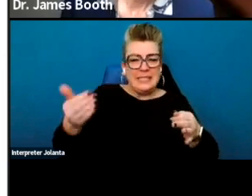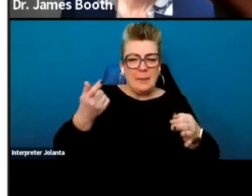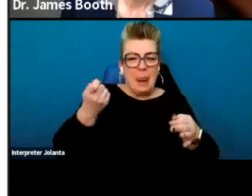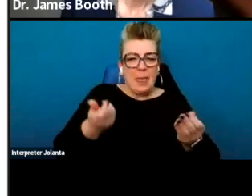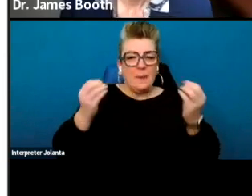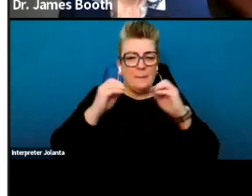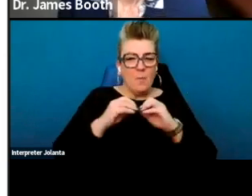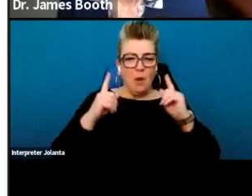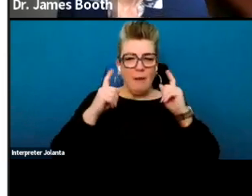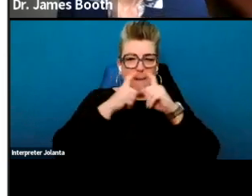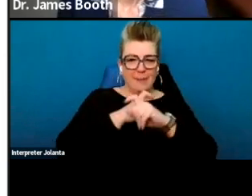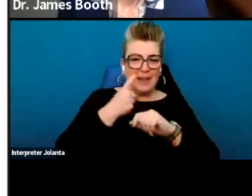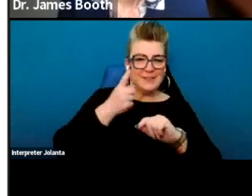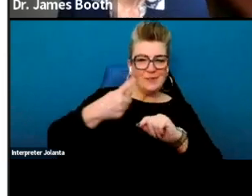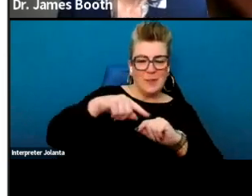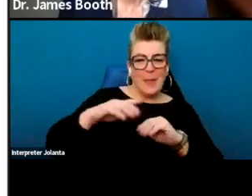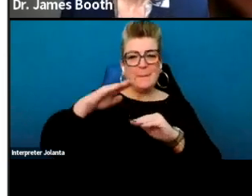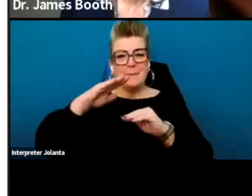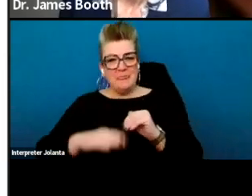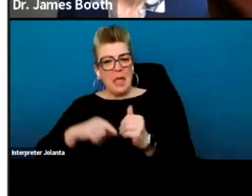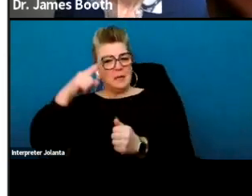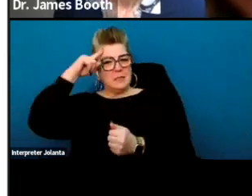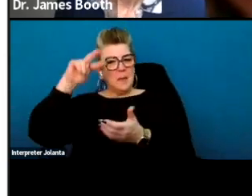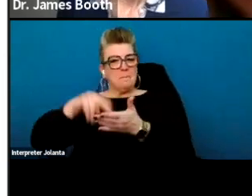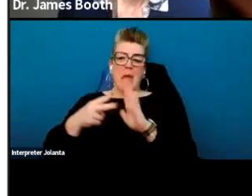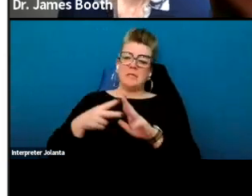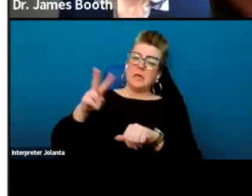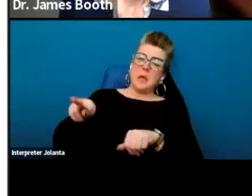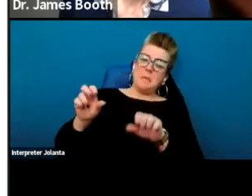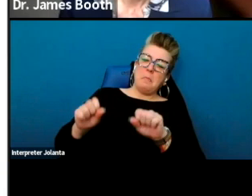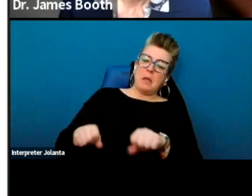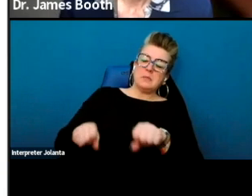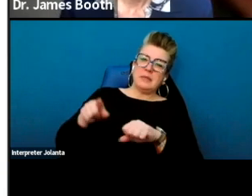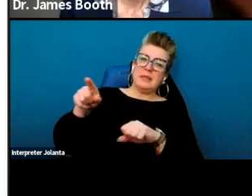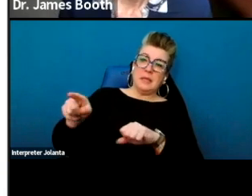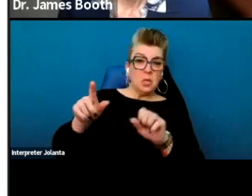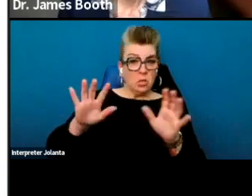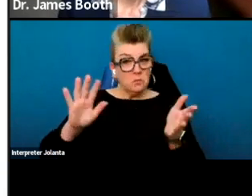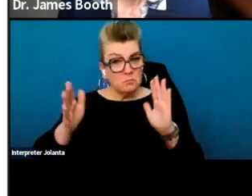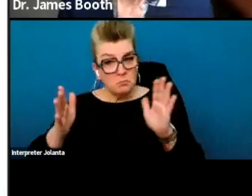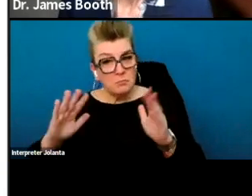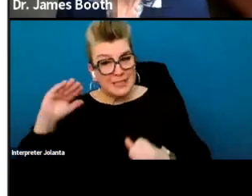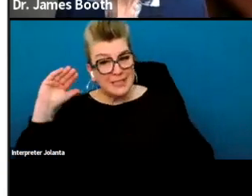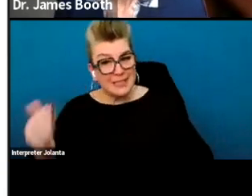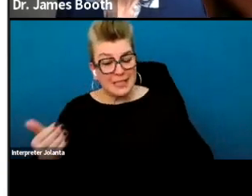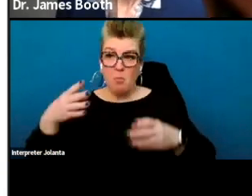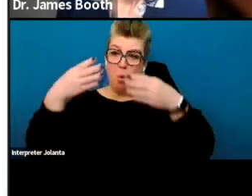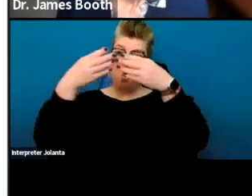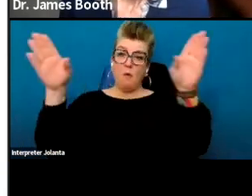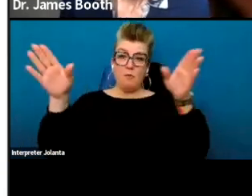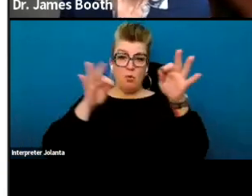than the semantic plausibility task, but overall, behavior shows that the 5-year-old children were doing pretty